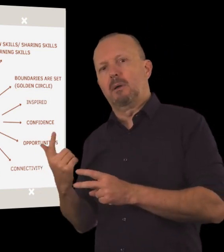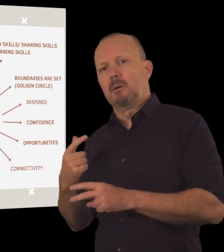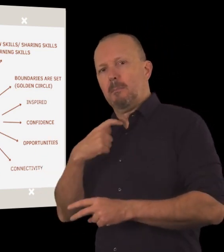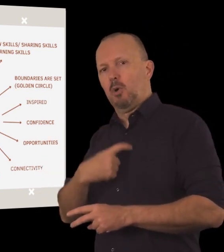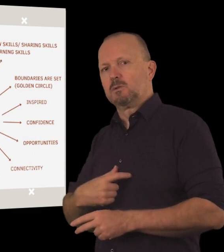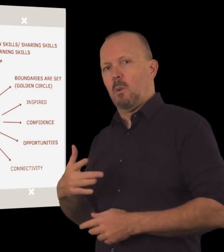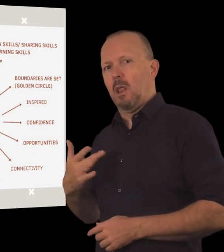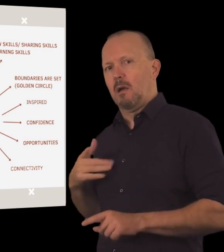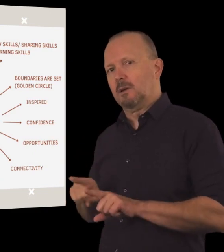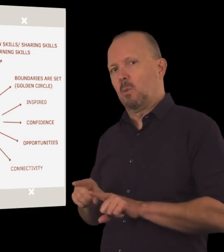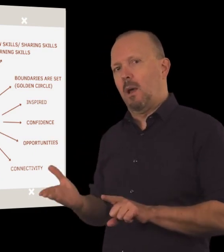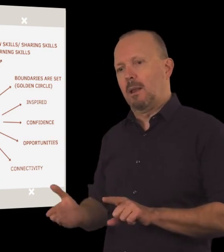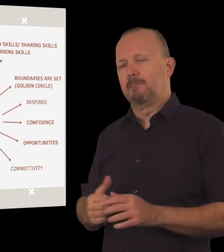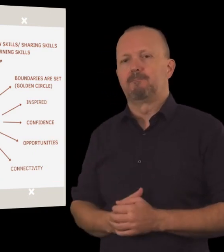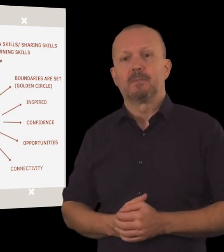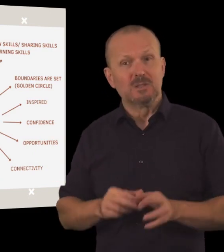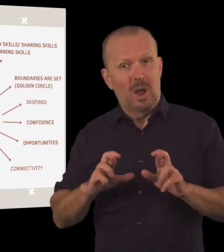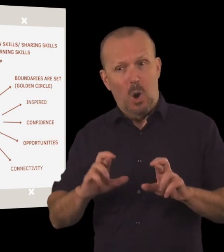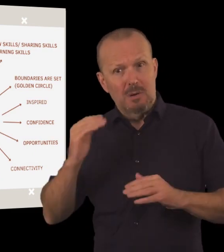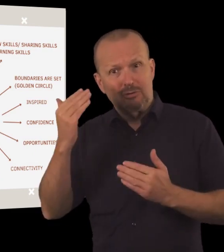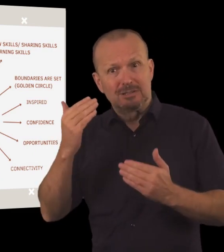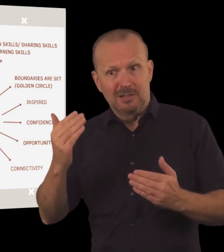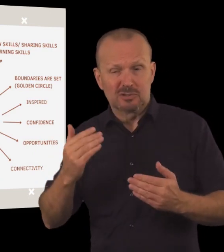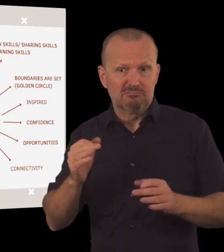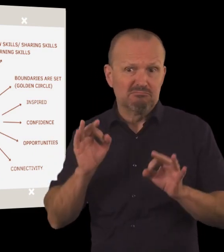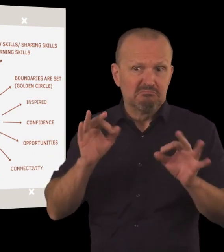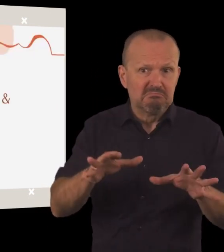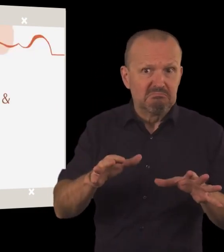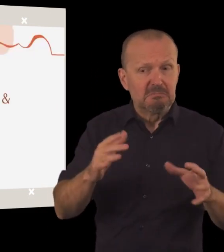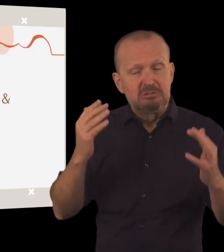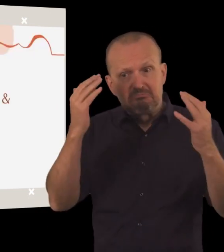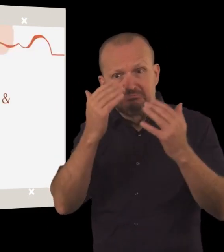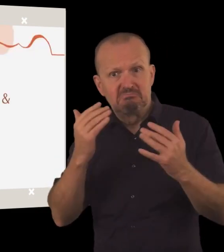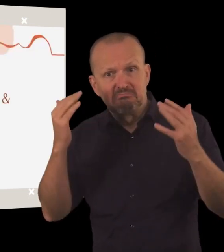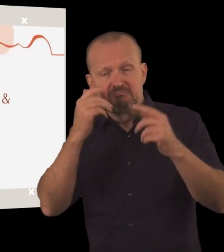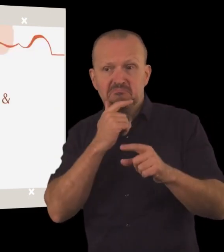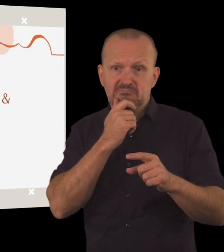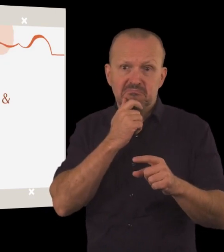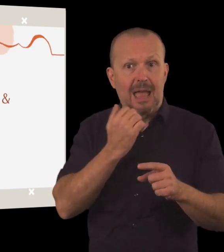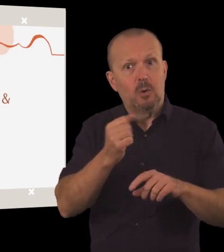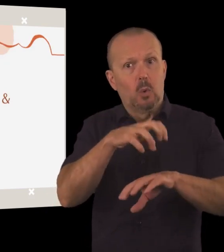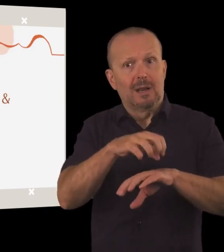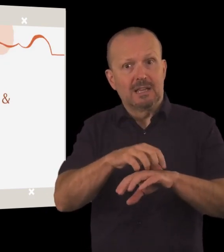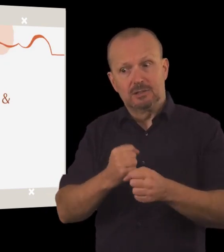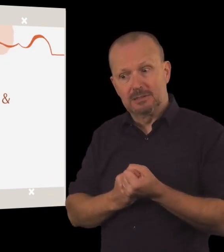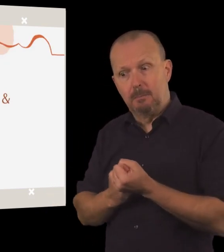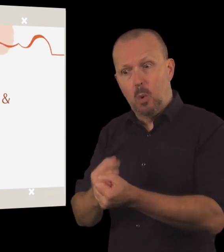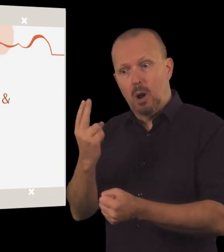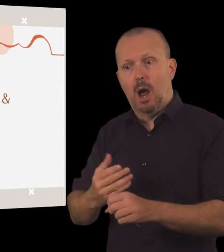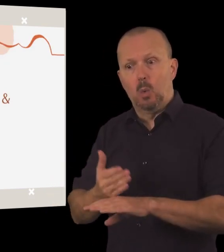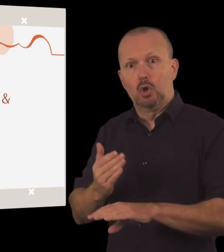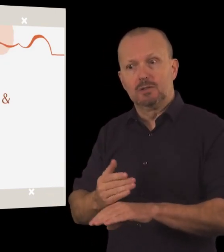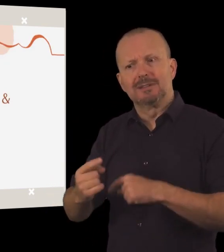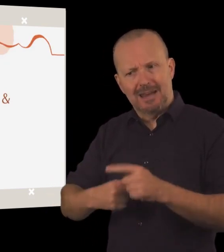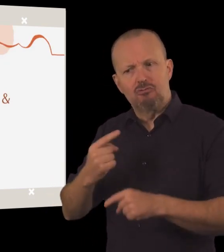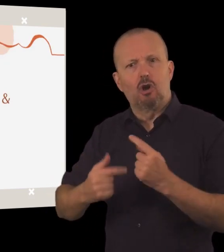full. So thank you everyone for listening so far. Here is my thank you slide. There